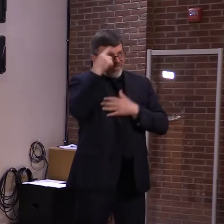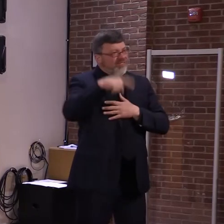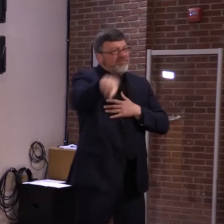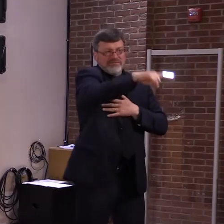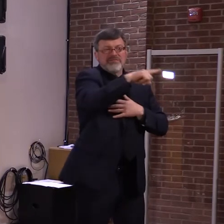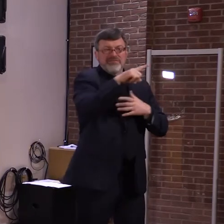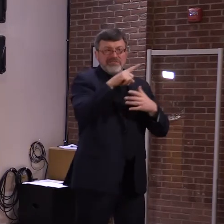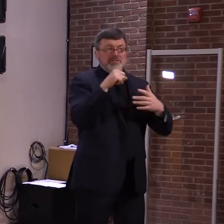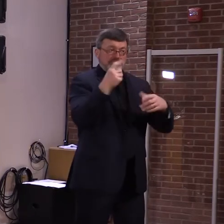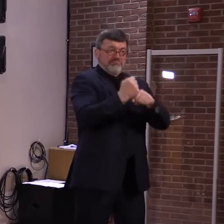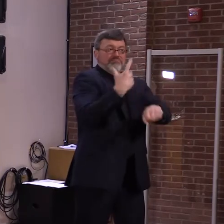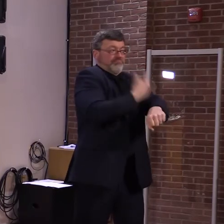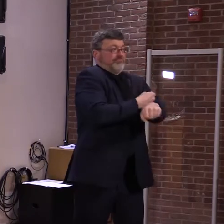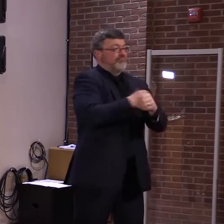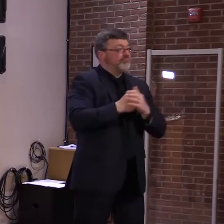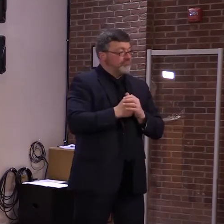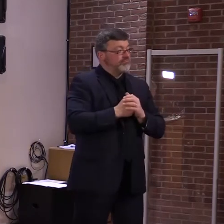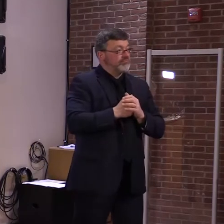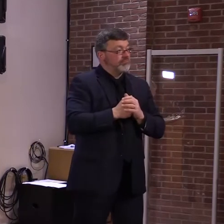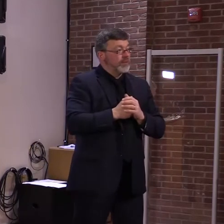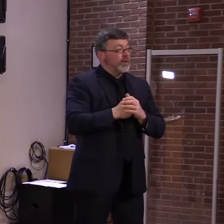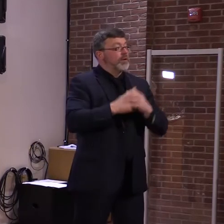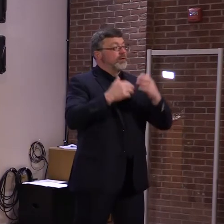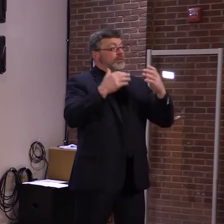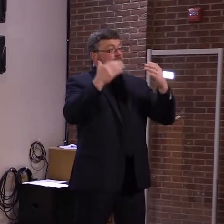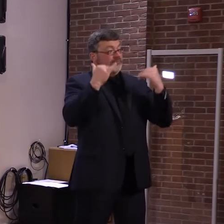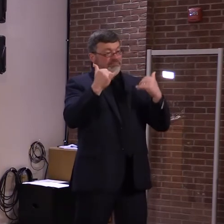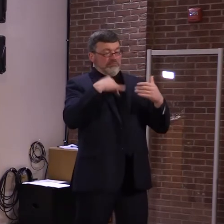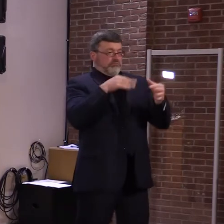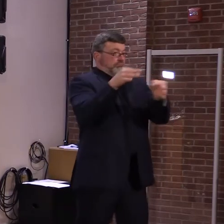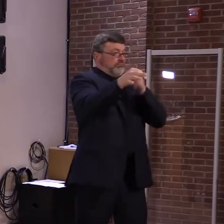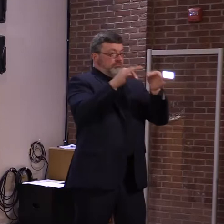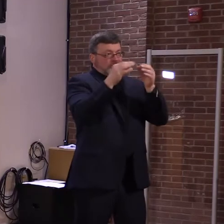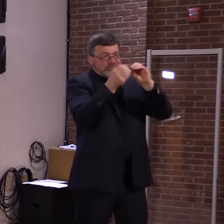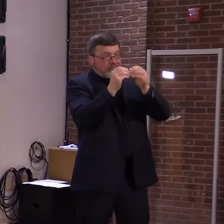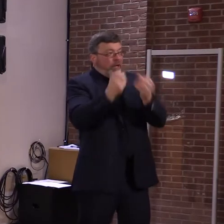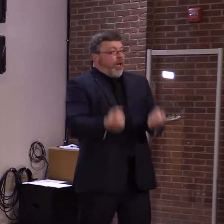360,200 people have been vaccinated against COVID-19.